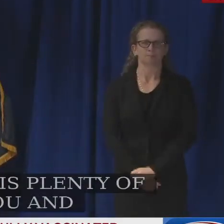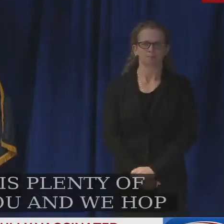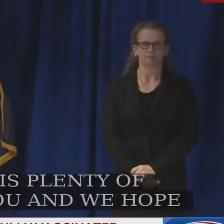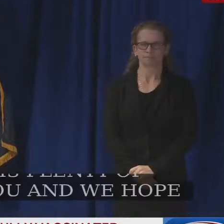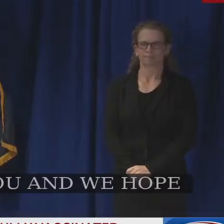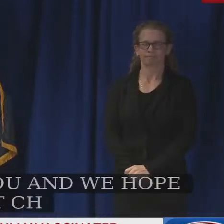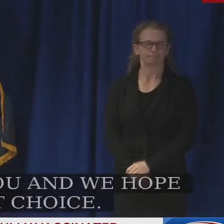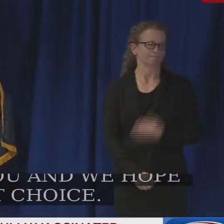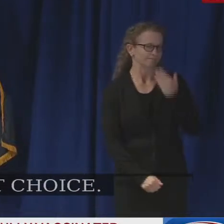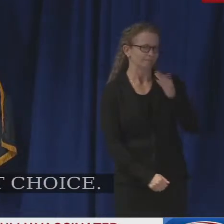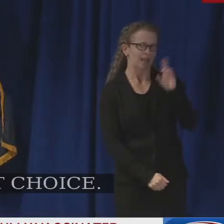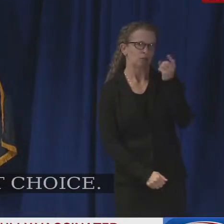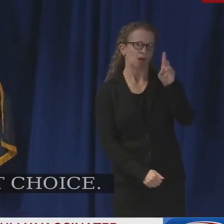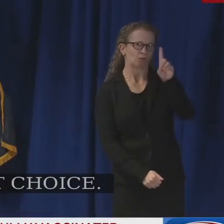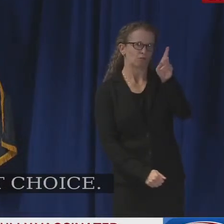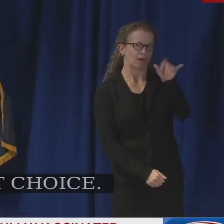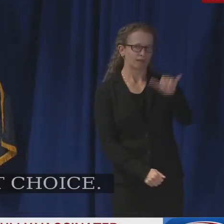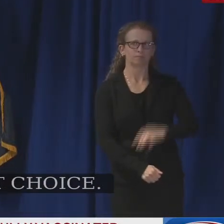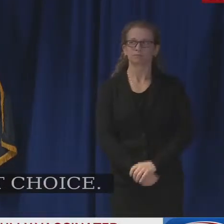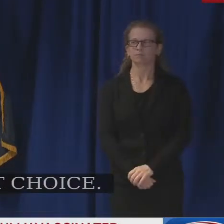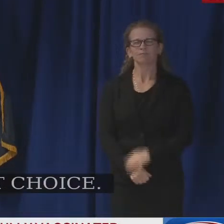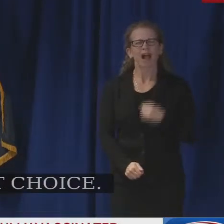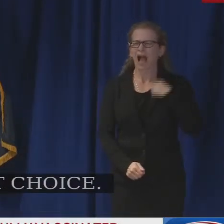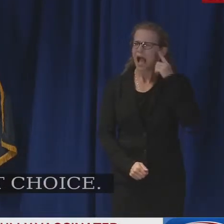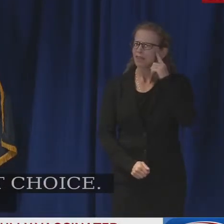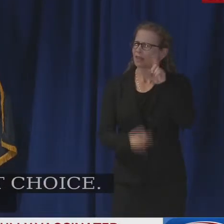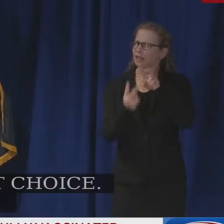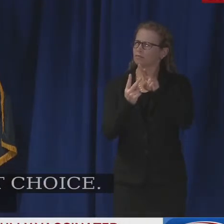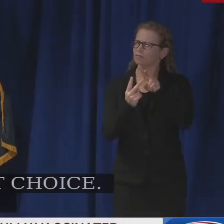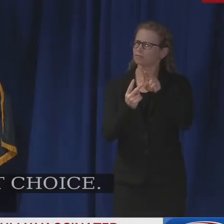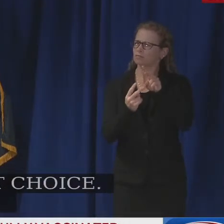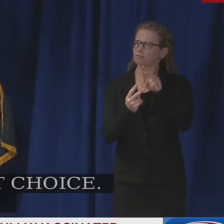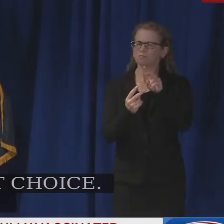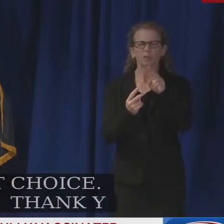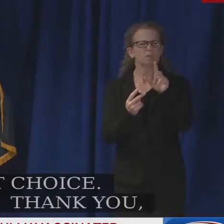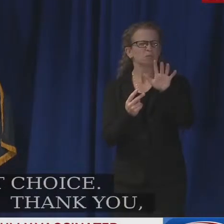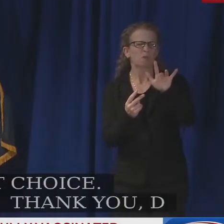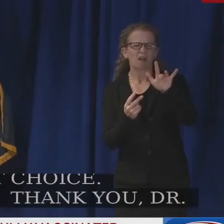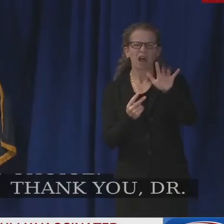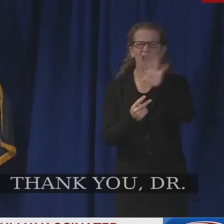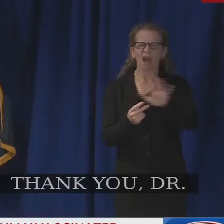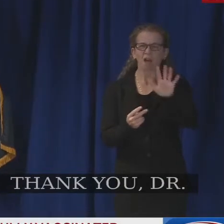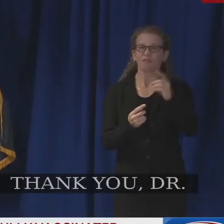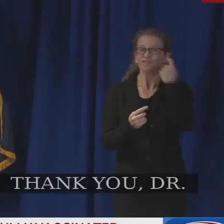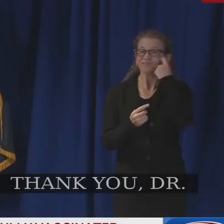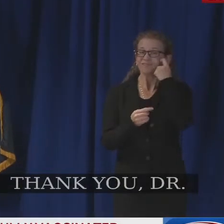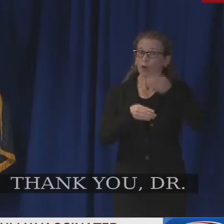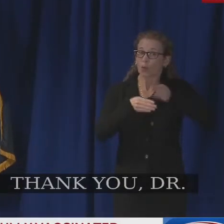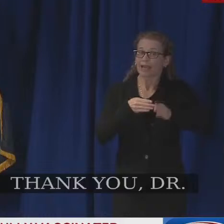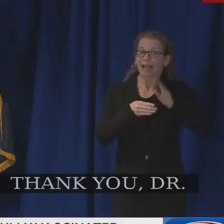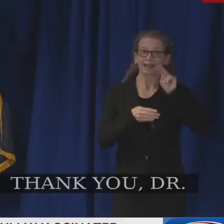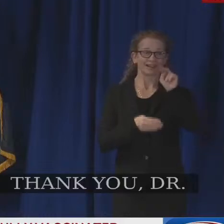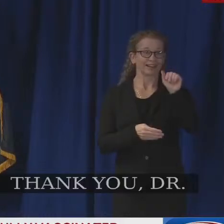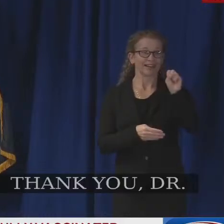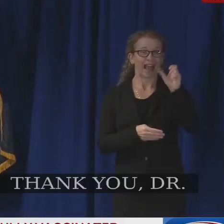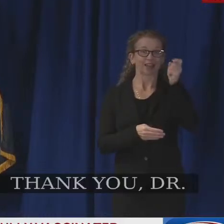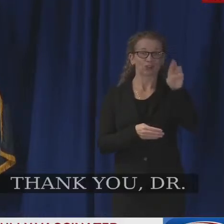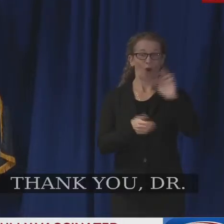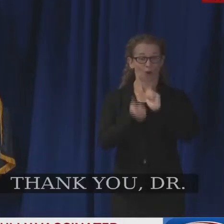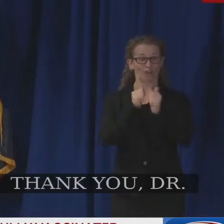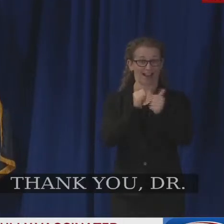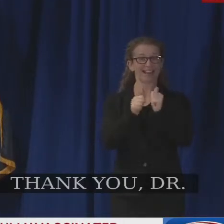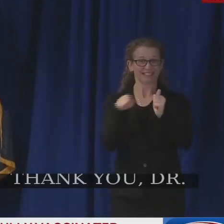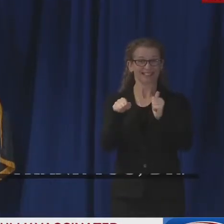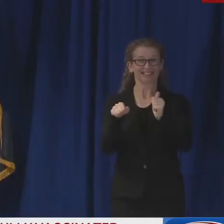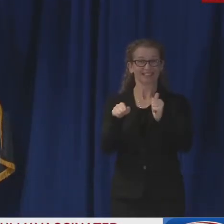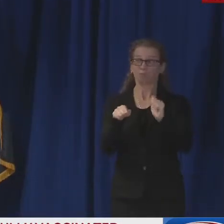Great. Thank you, Dr. Daly. I noticed, I think they did a couple dozen vaccines at the NASCAR race this past week, which is kind of exciting. I know they set up a tent